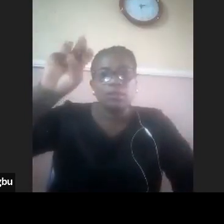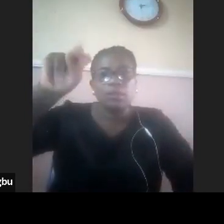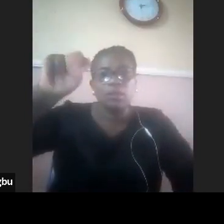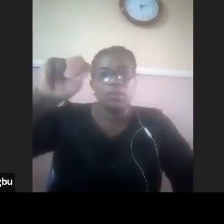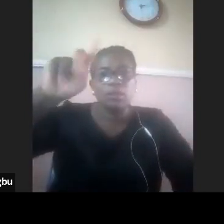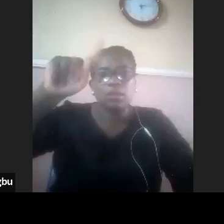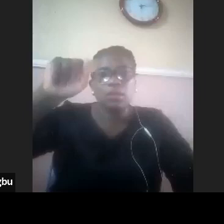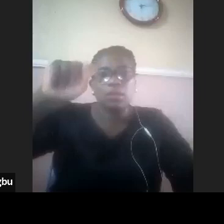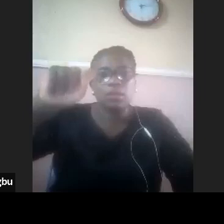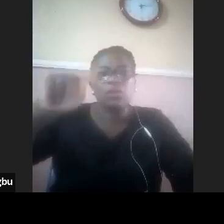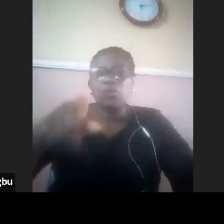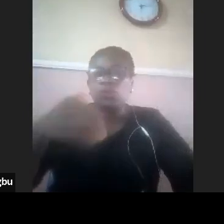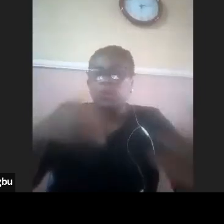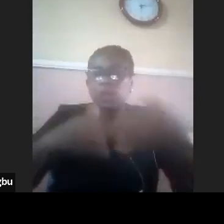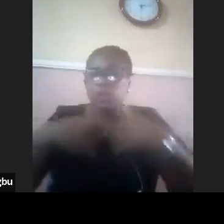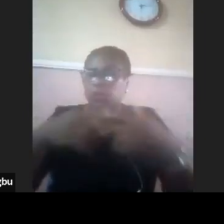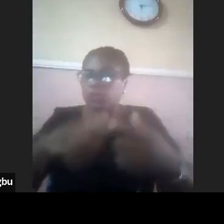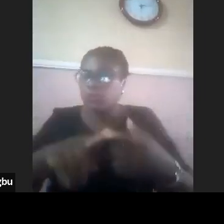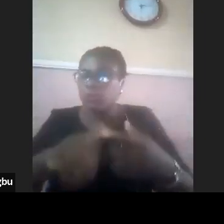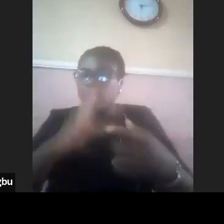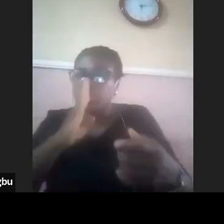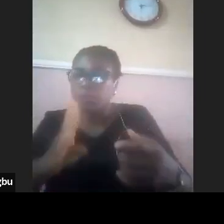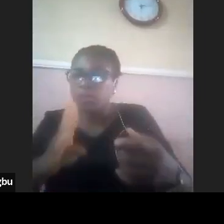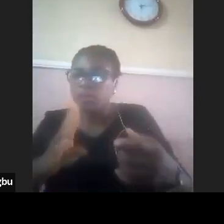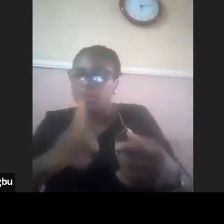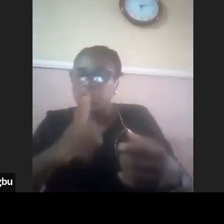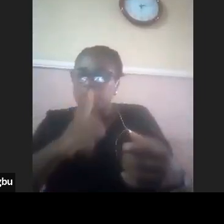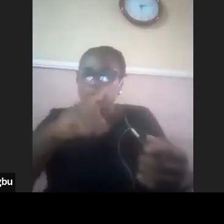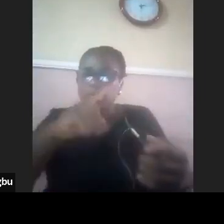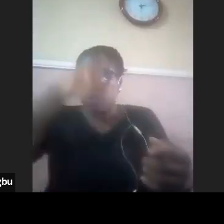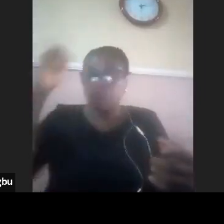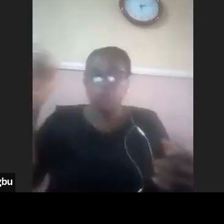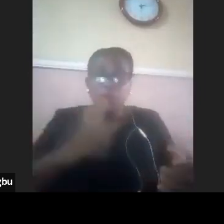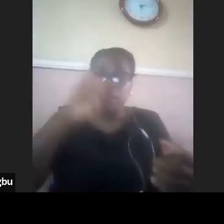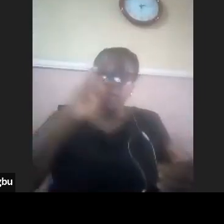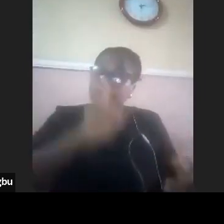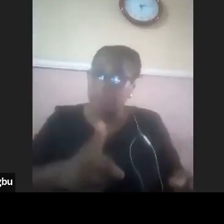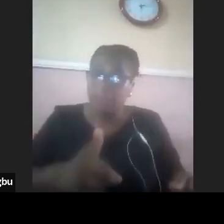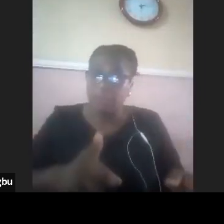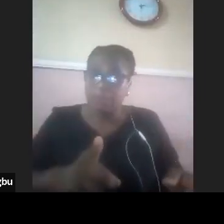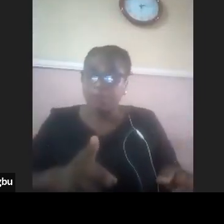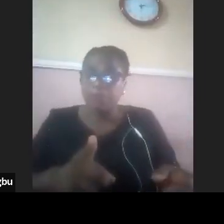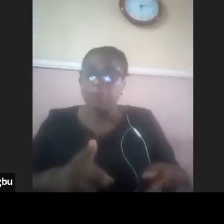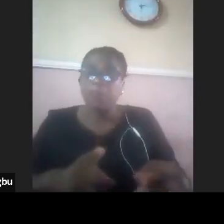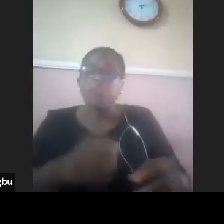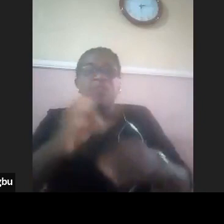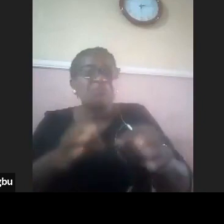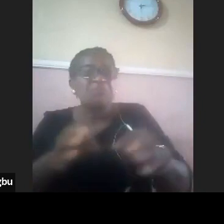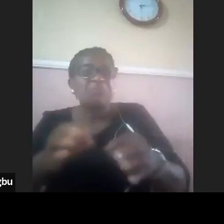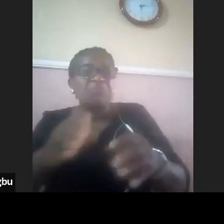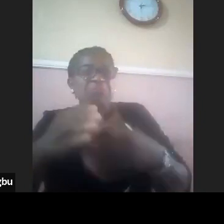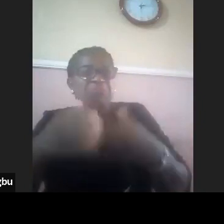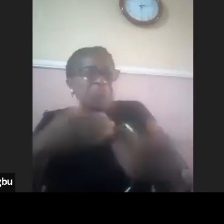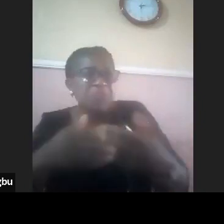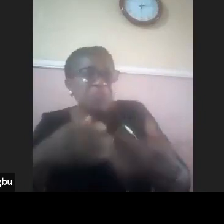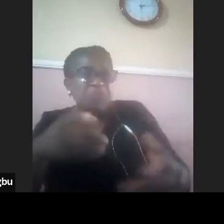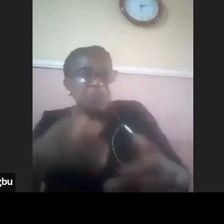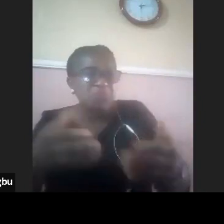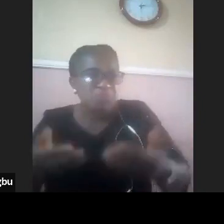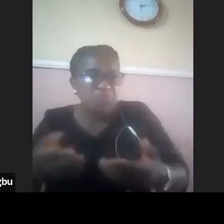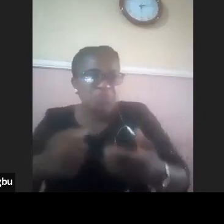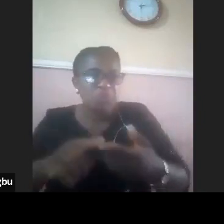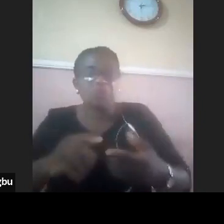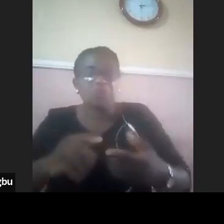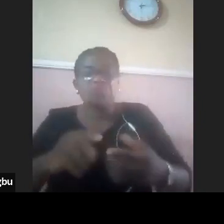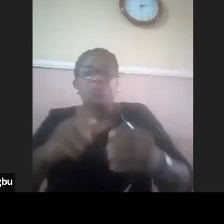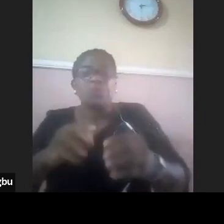well. Maybe your aim is to reduce it from 30 to 20% within 5 years. State it.